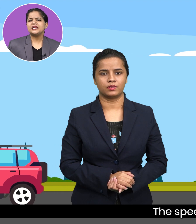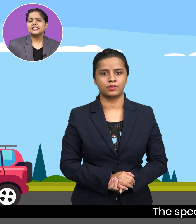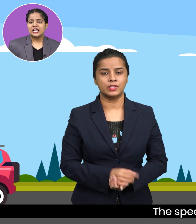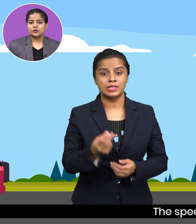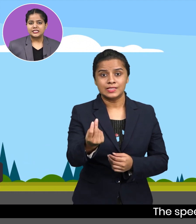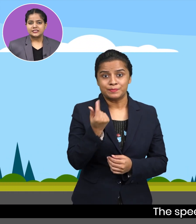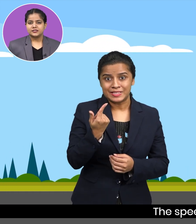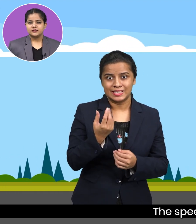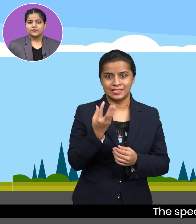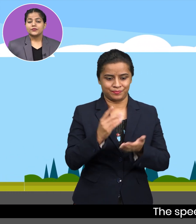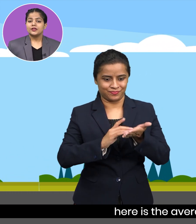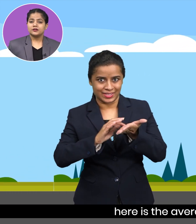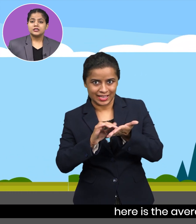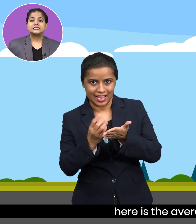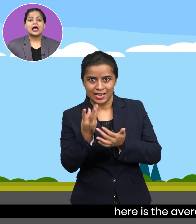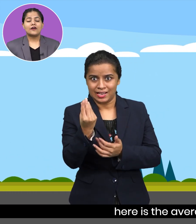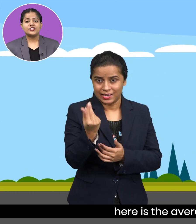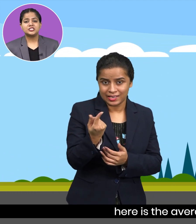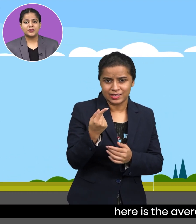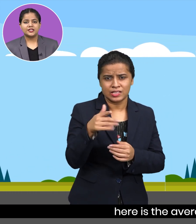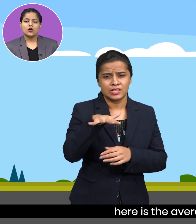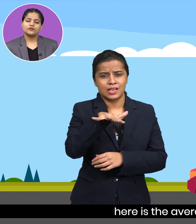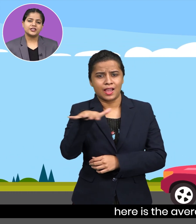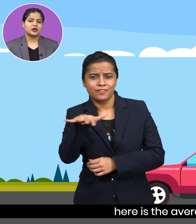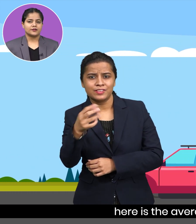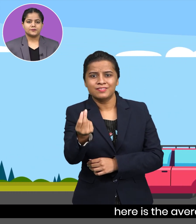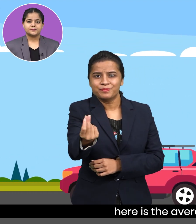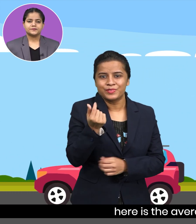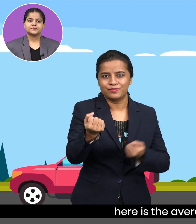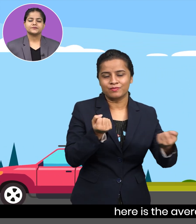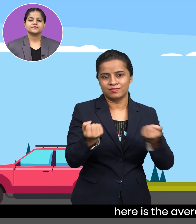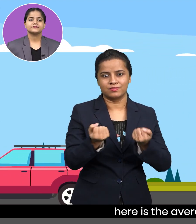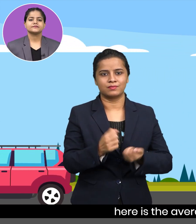The speed calculated here is the average speed of the car.